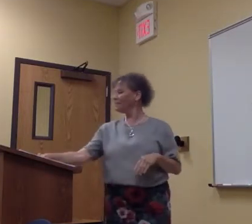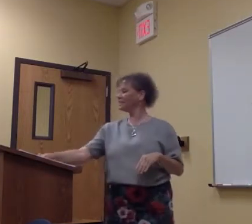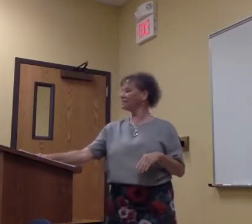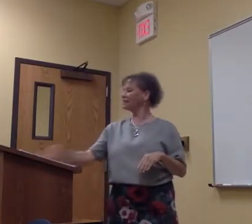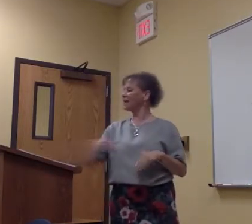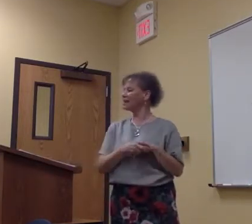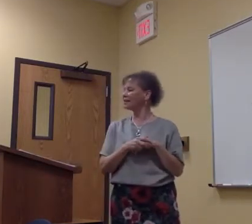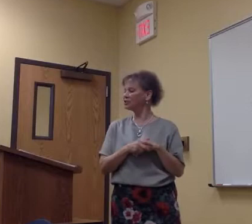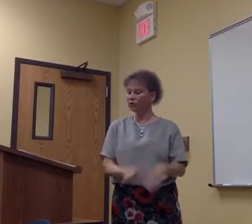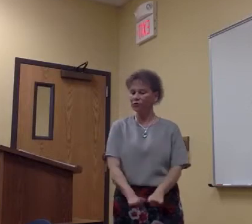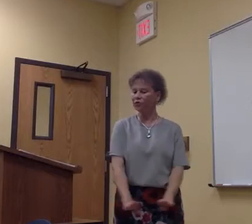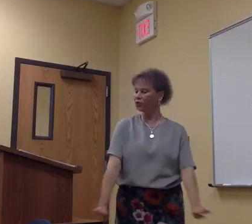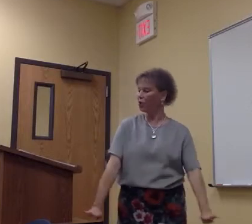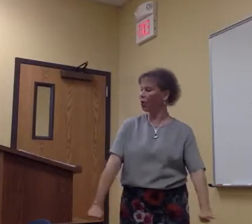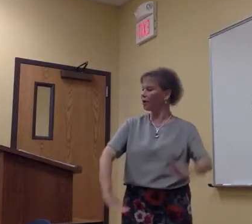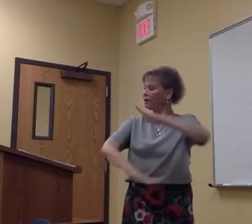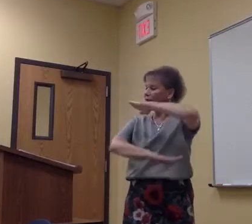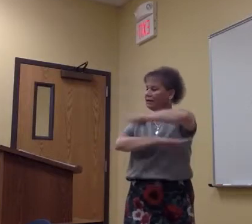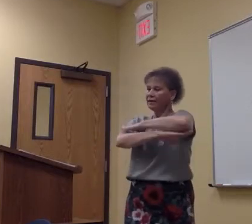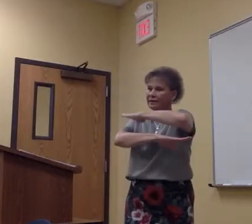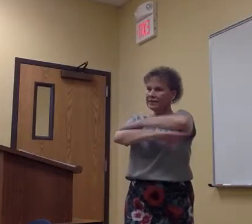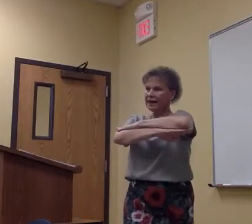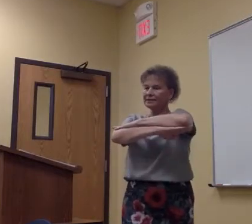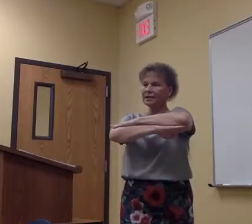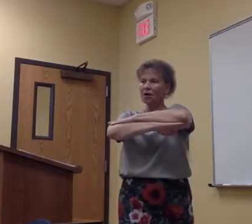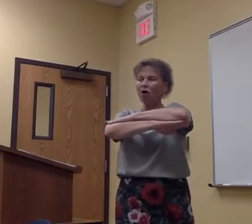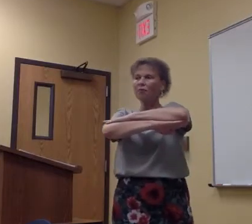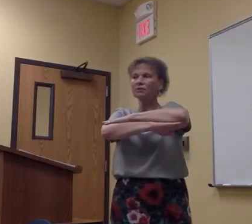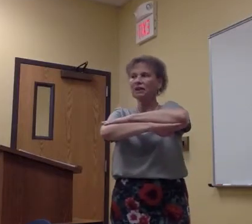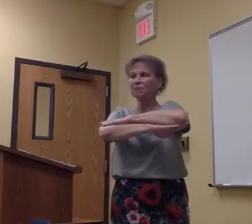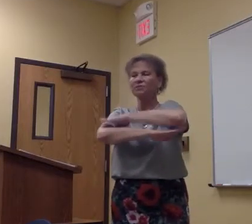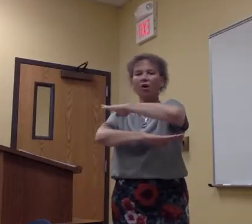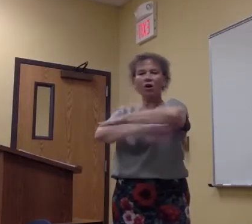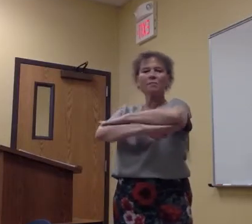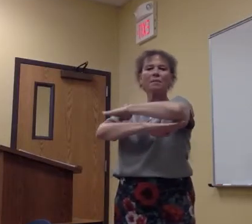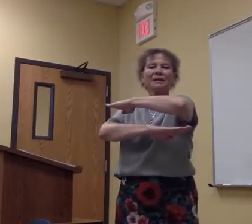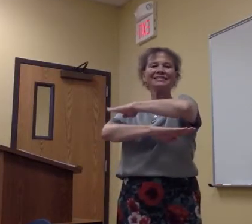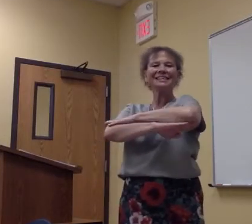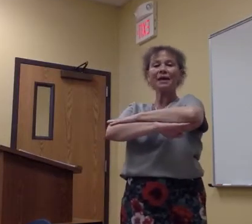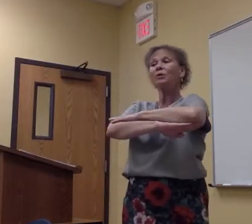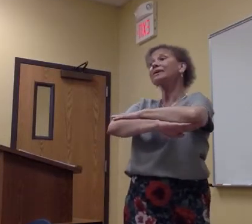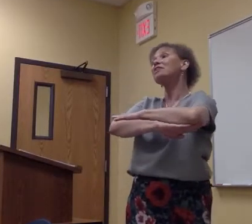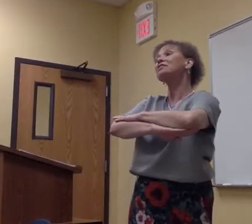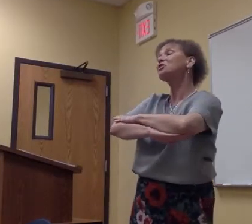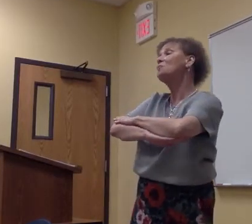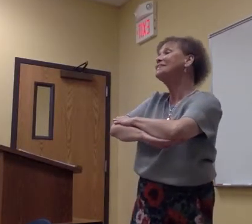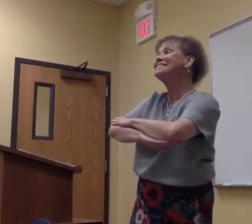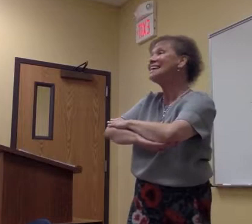The sign next to floor, he's got arm on top of arm. It means table. It can also mean